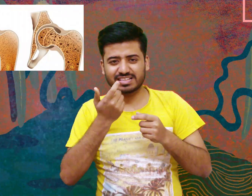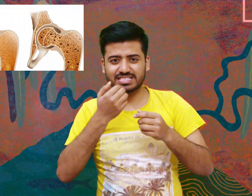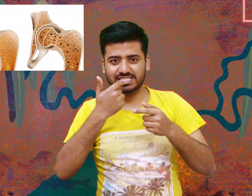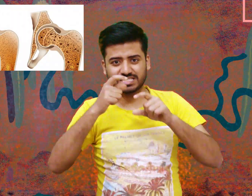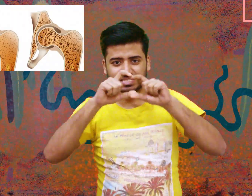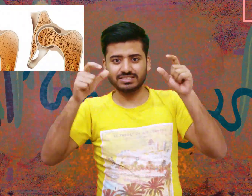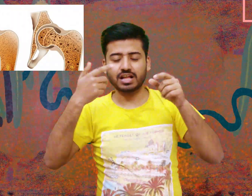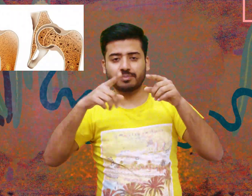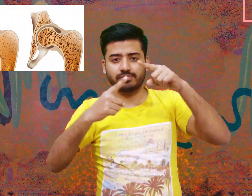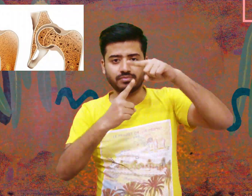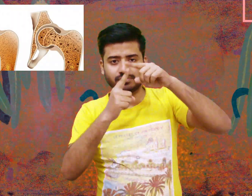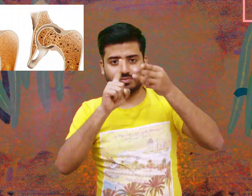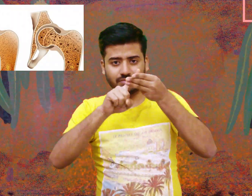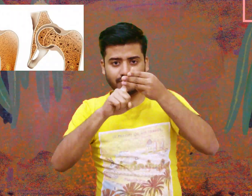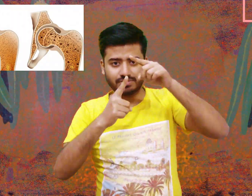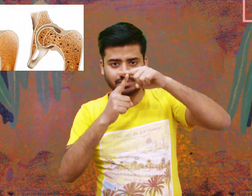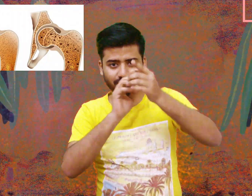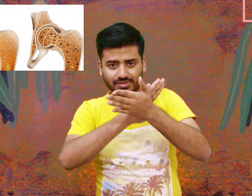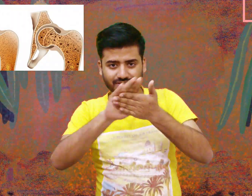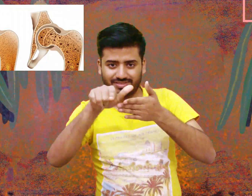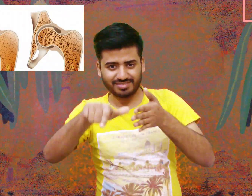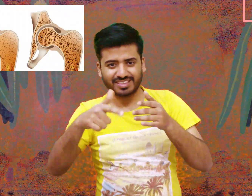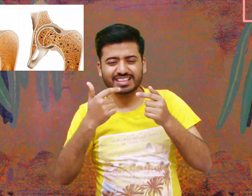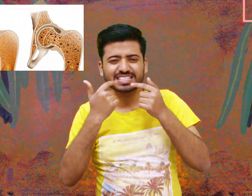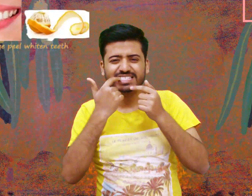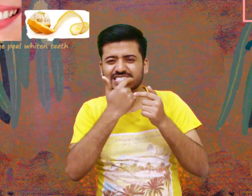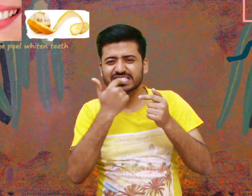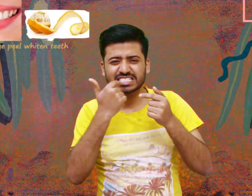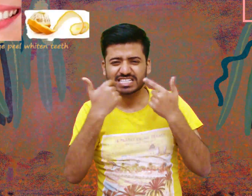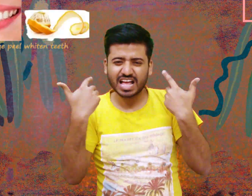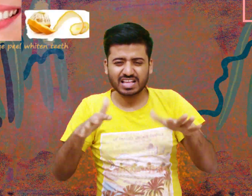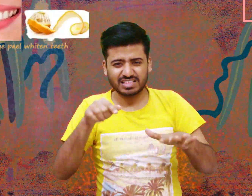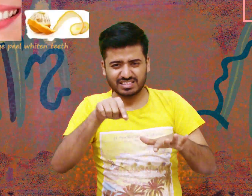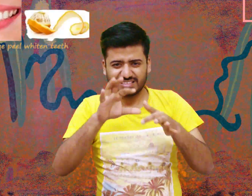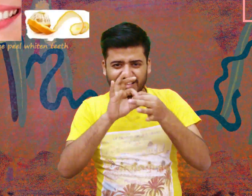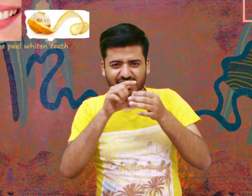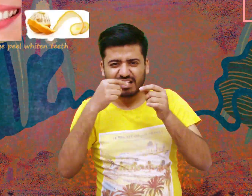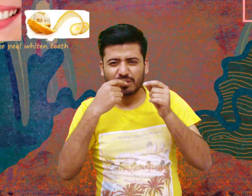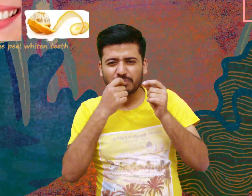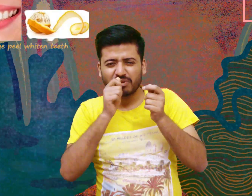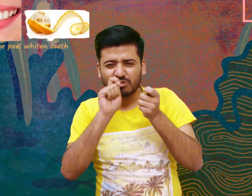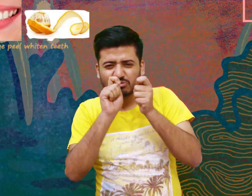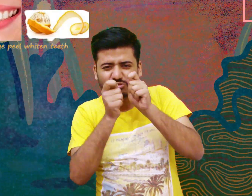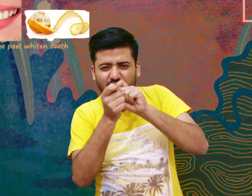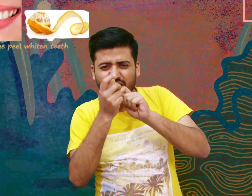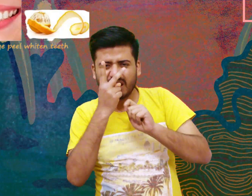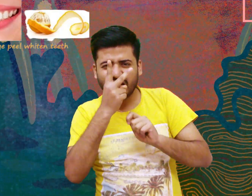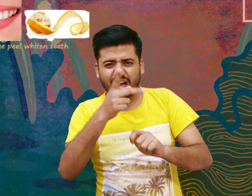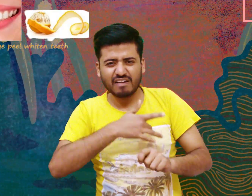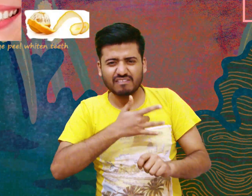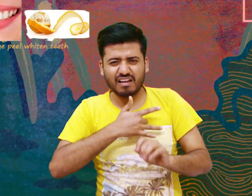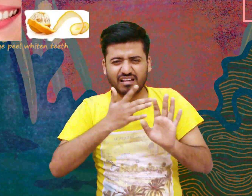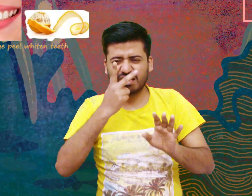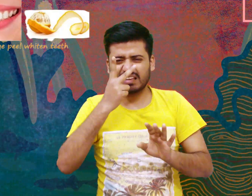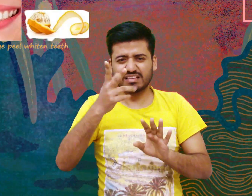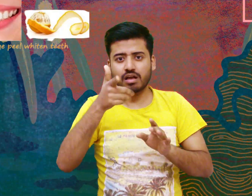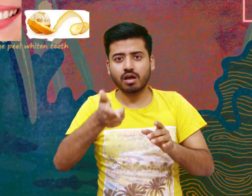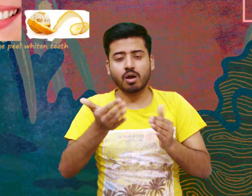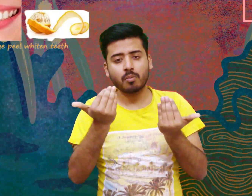tooth discoloration, have a good dental routine. Prevention starts at home with your daily dental routine. Brush your teeth